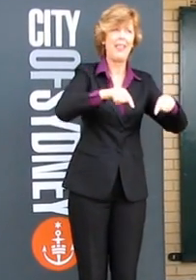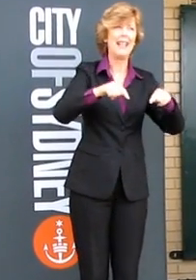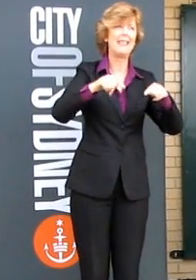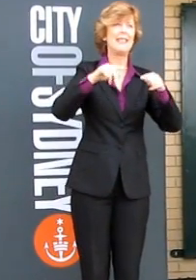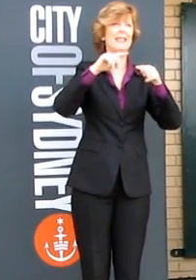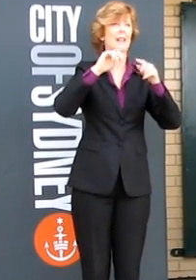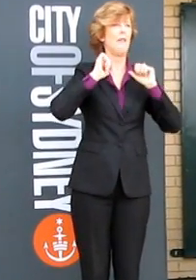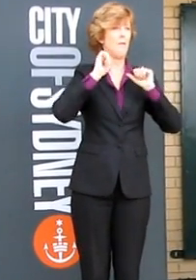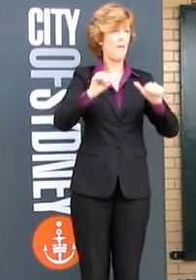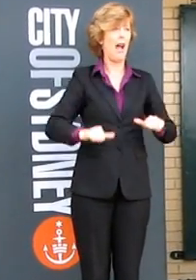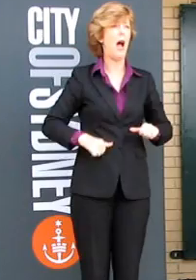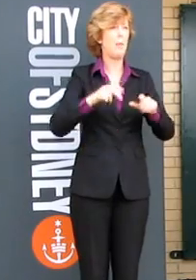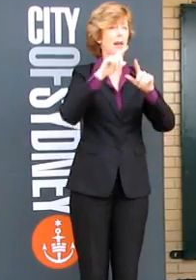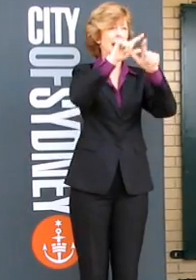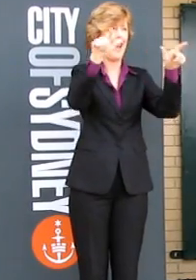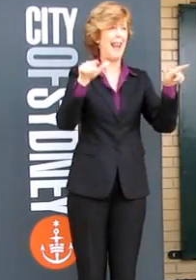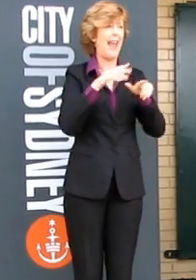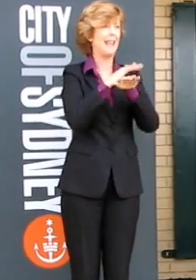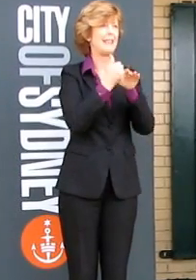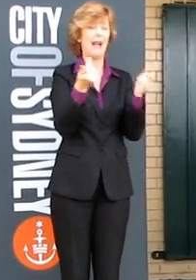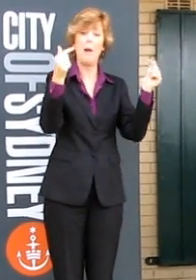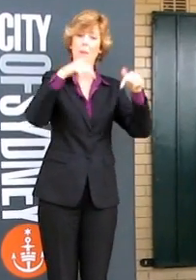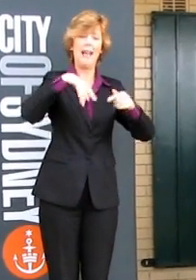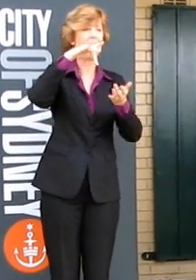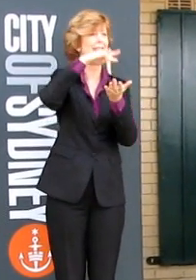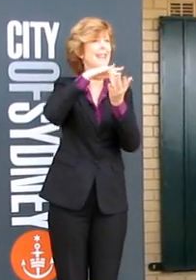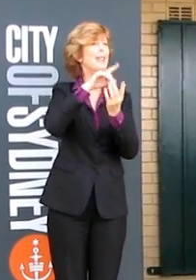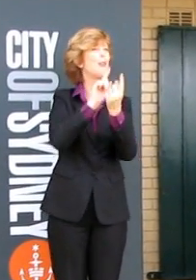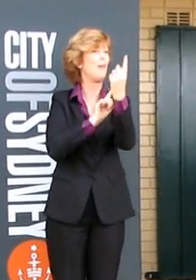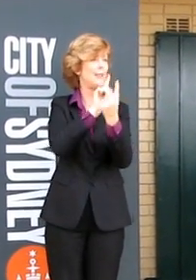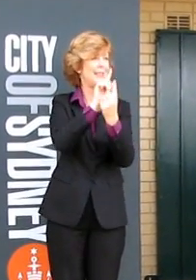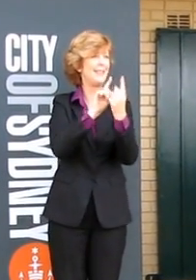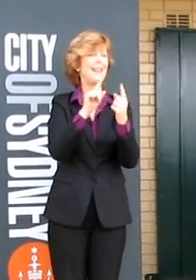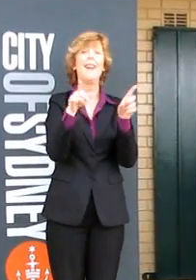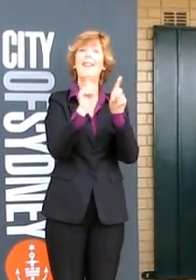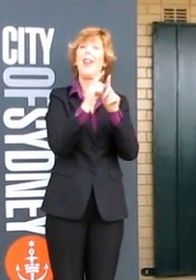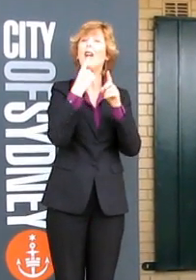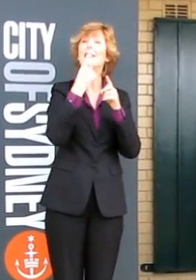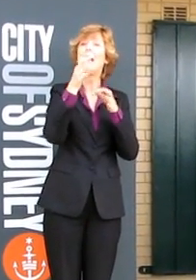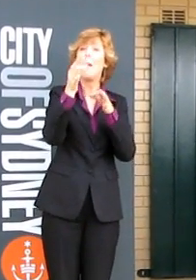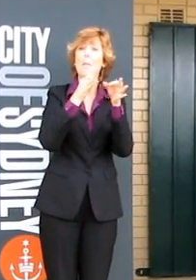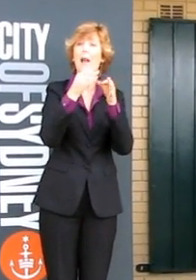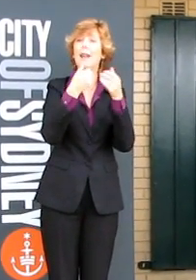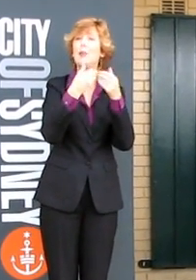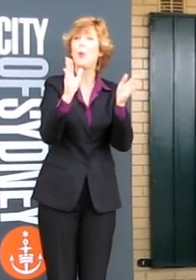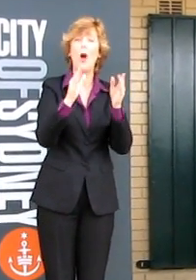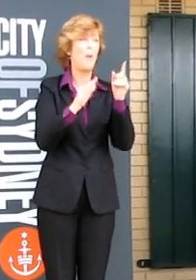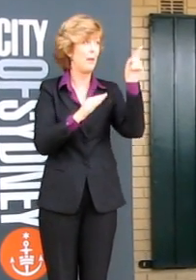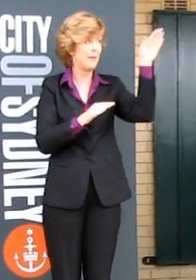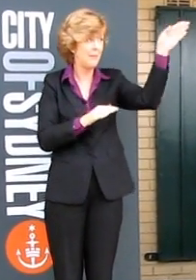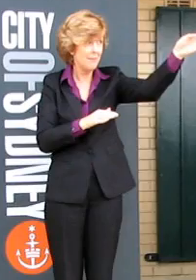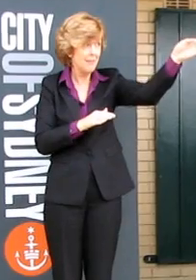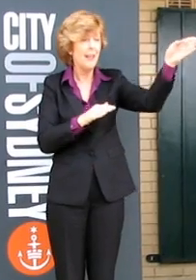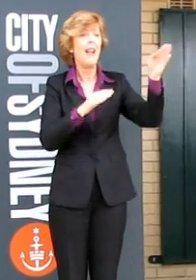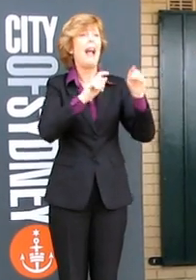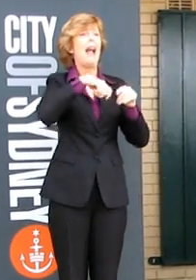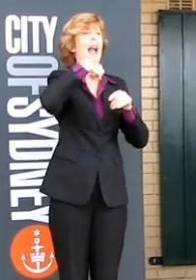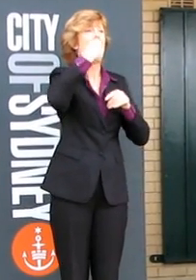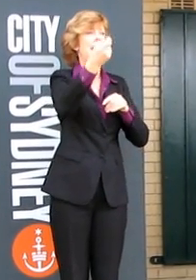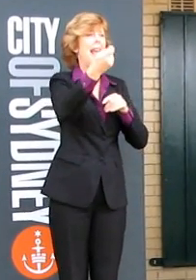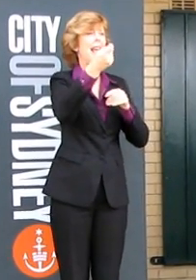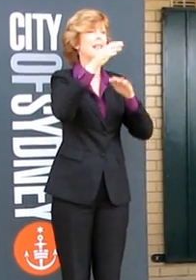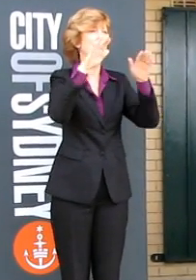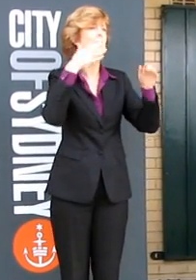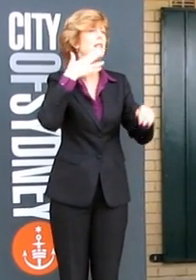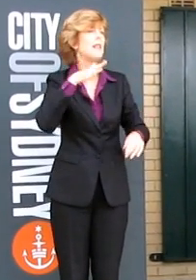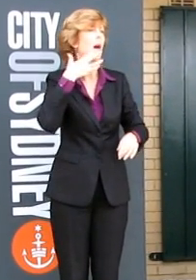landscape right here in the city. Isn't that wonderful? So, as I said, we plan to open the pool for the next swimming season, and